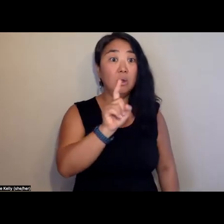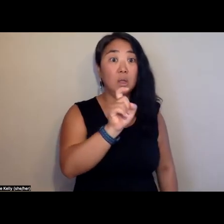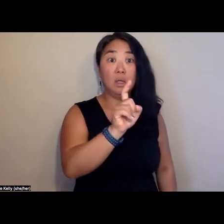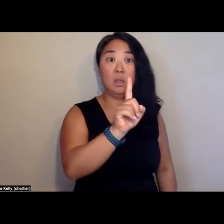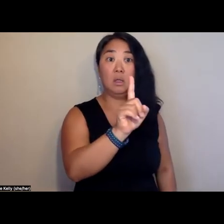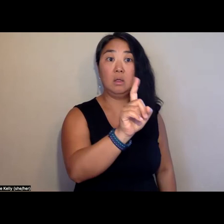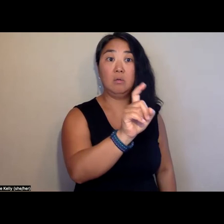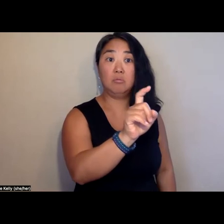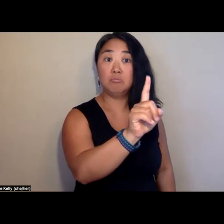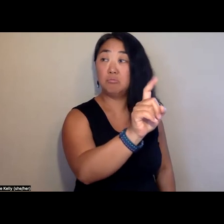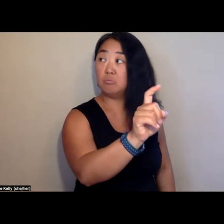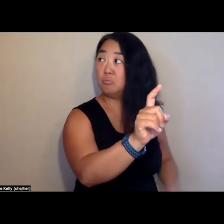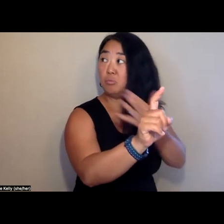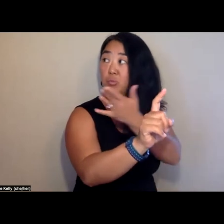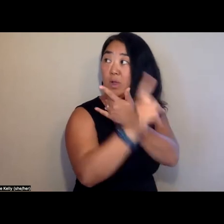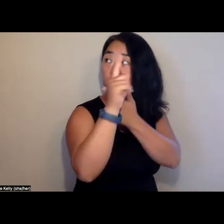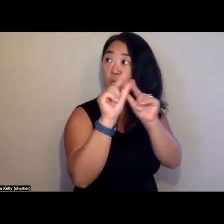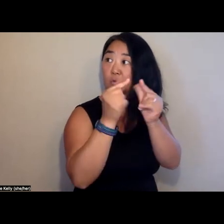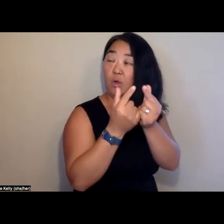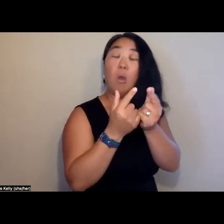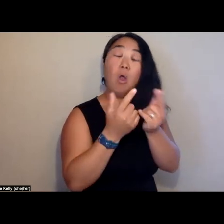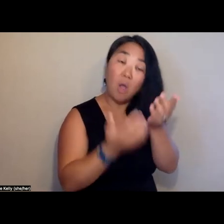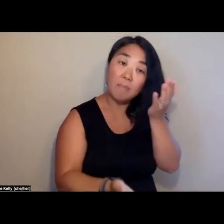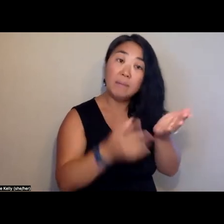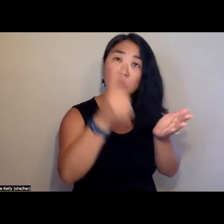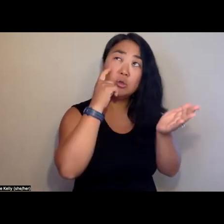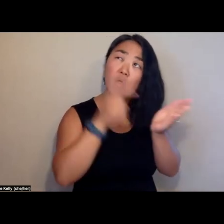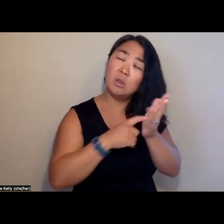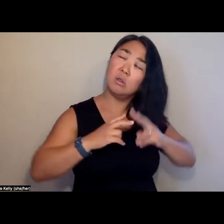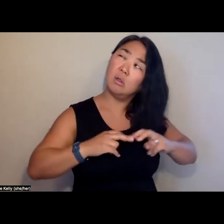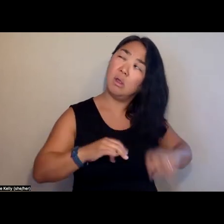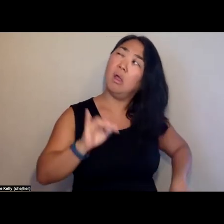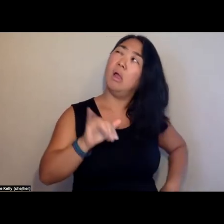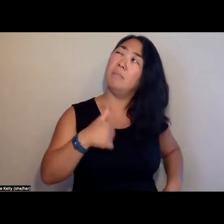and see what you might notice if you take the opportunity to slow down.